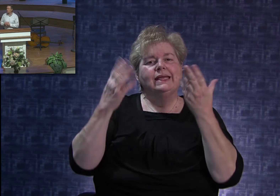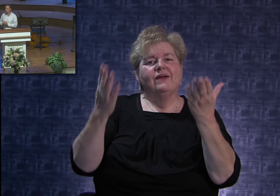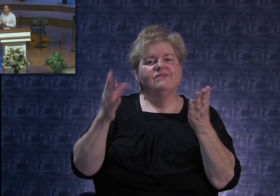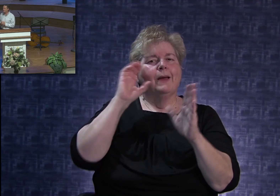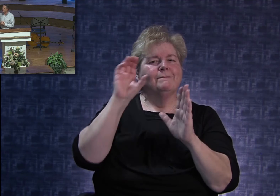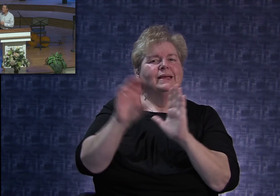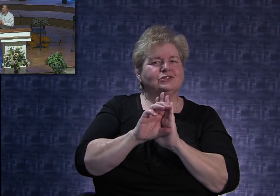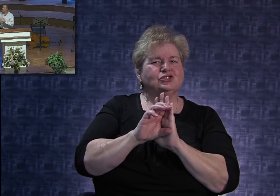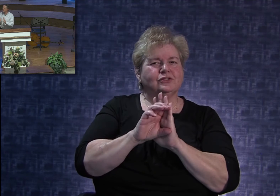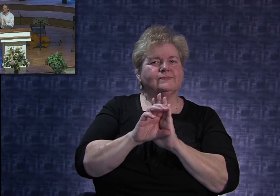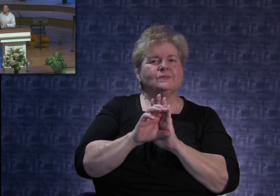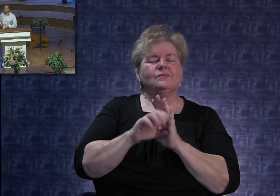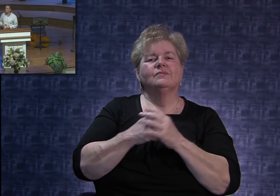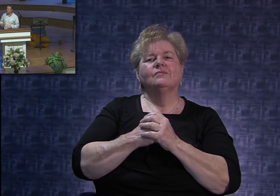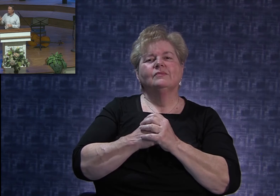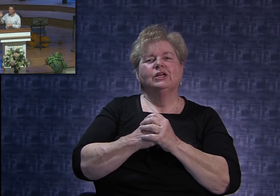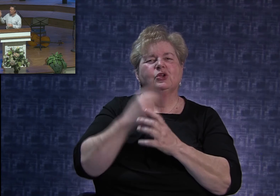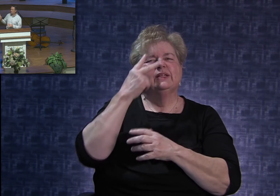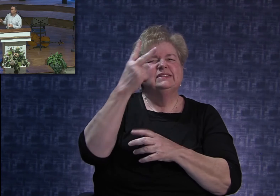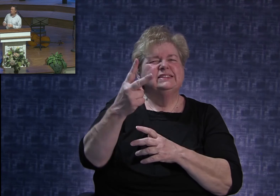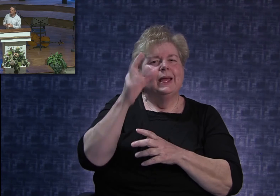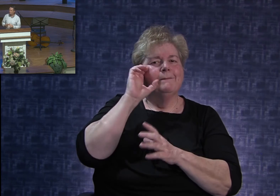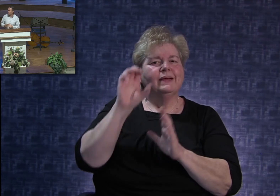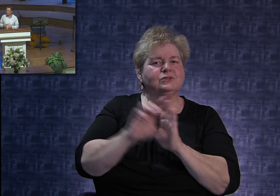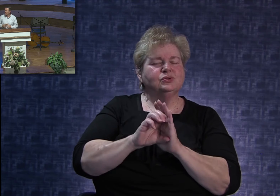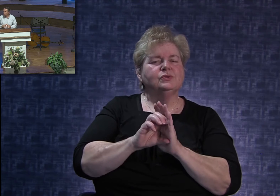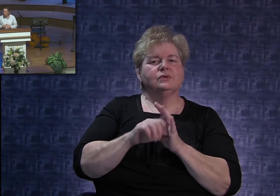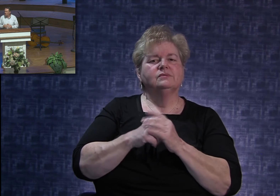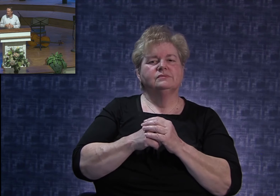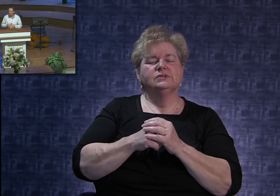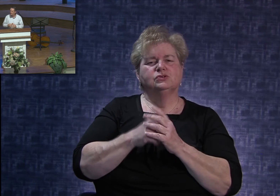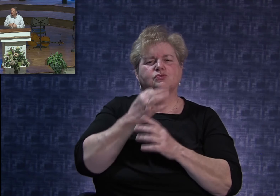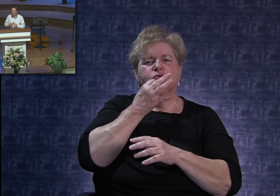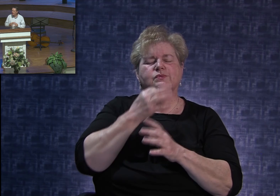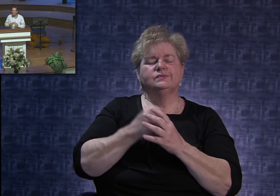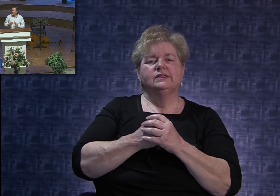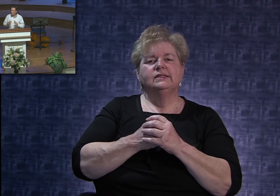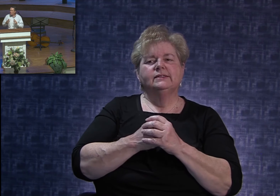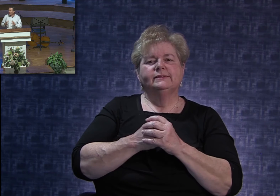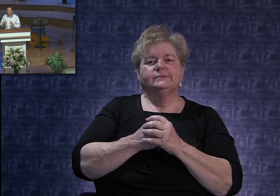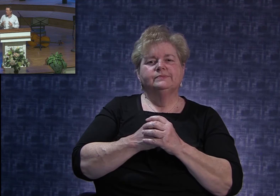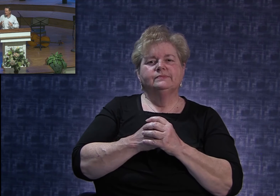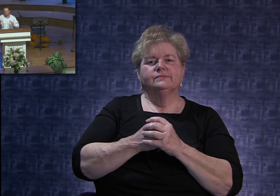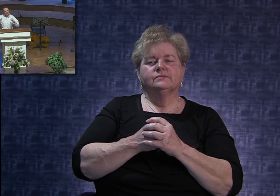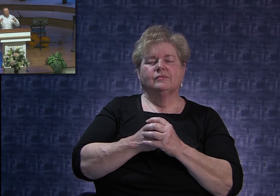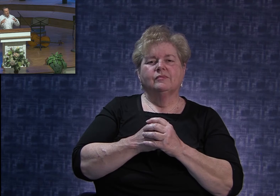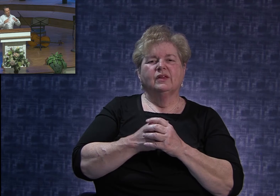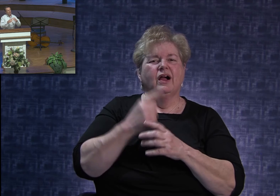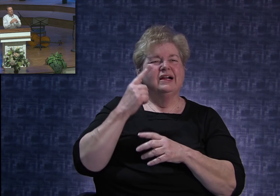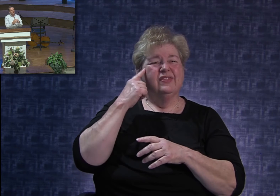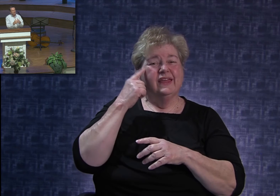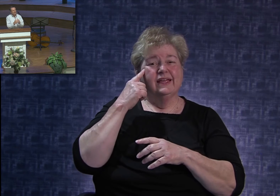to illustrate these two verses. And as we think about this picture that we're going to show you here in just a second, we think about this, that